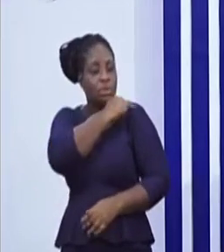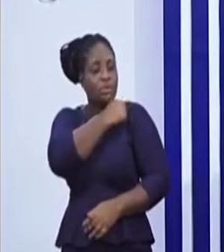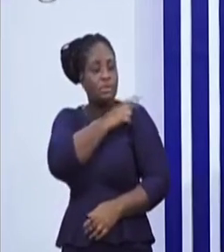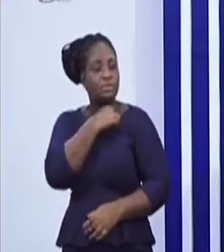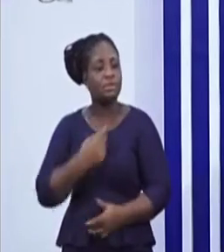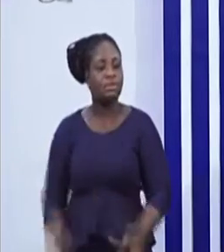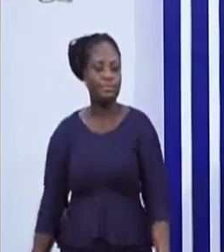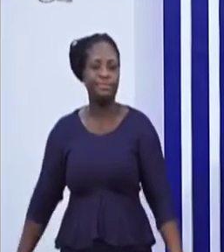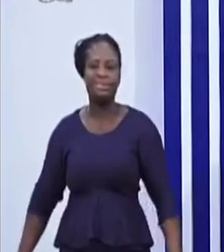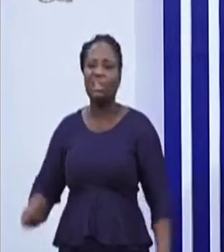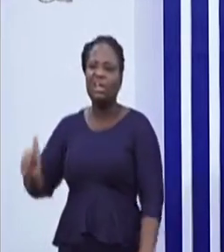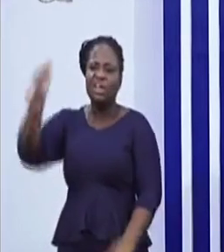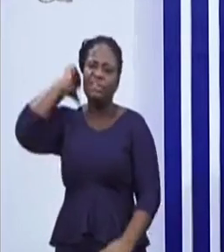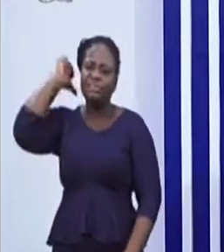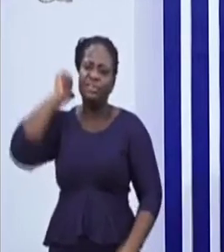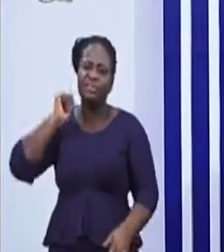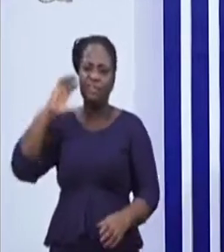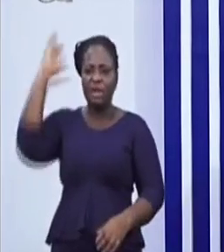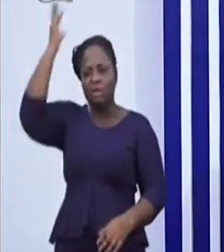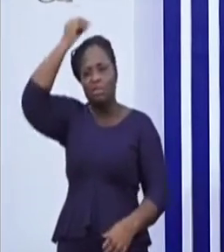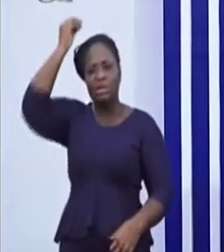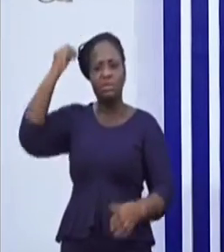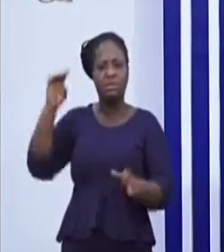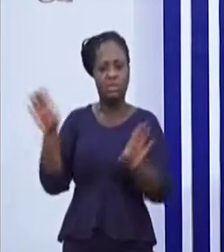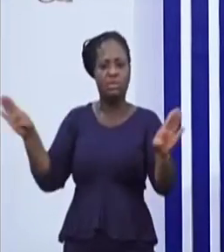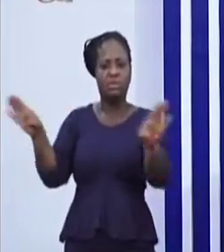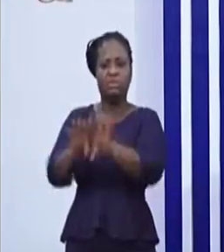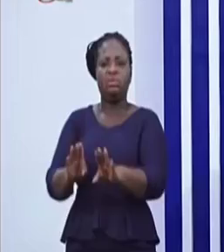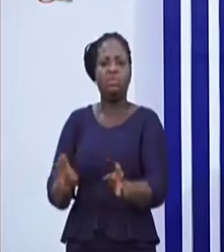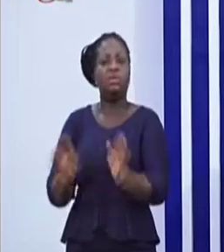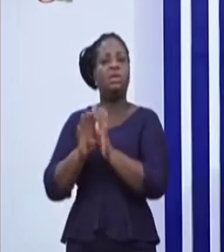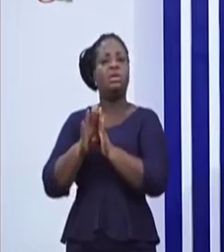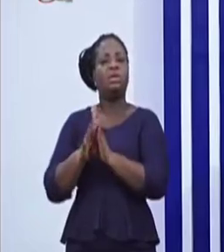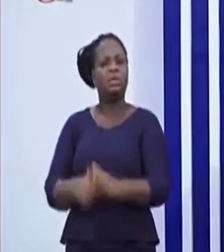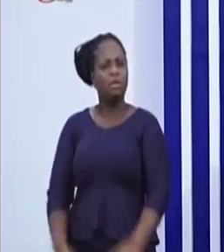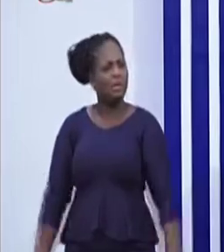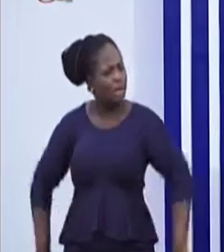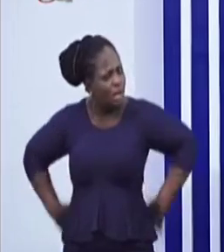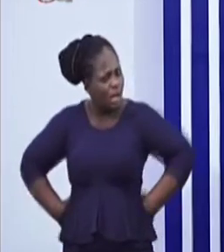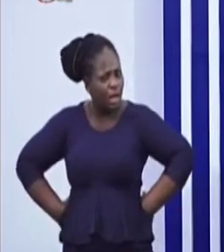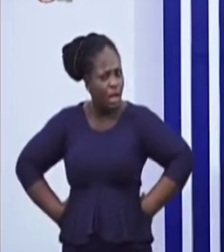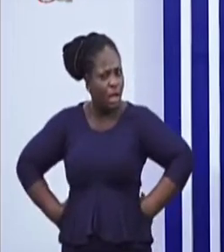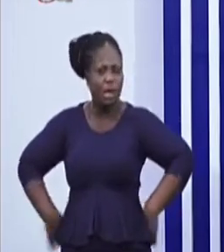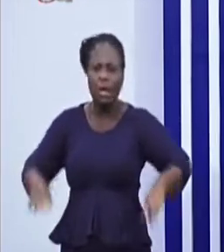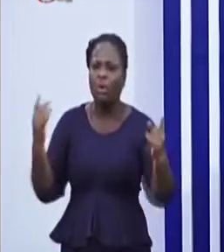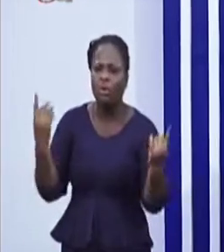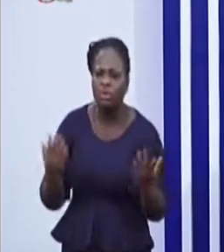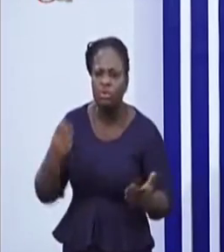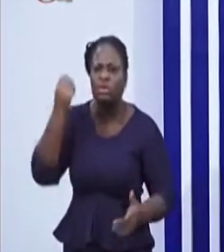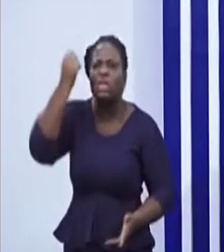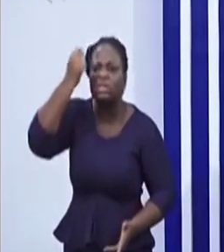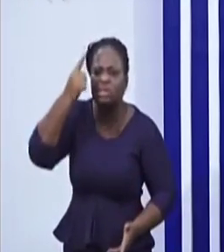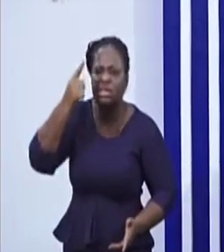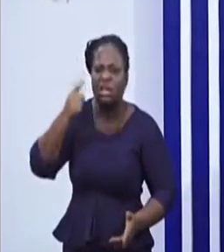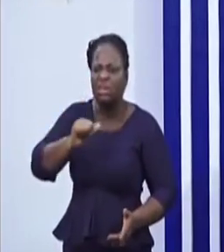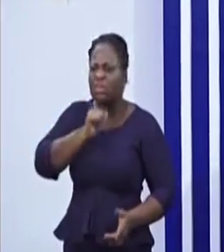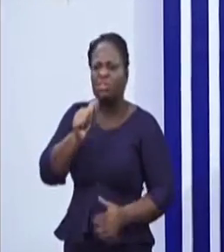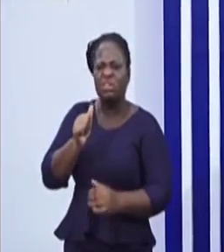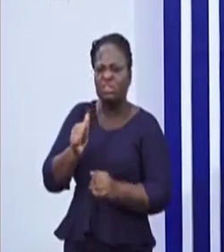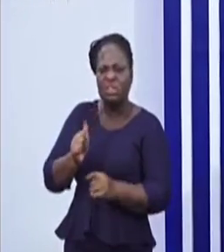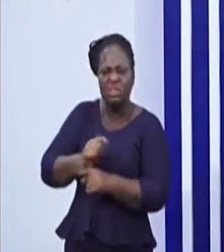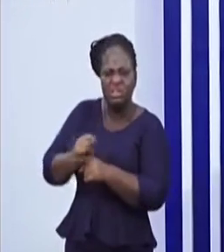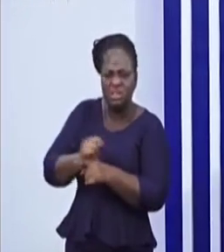service, they refused to allow the ambulance in, and they closed their door. I just want you to understand that we should not treat COVID